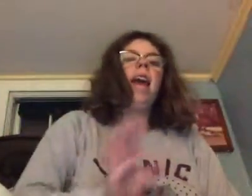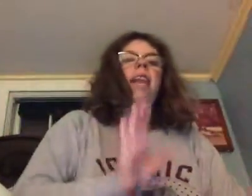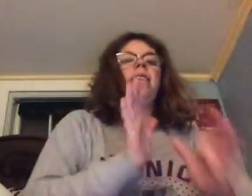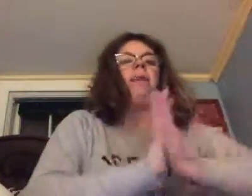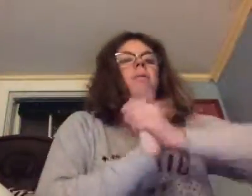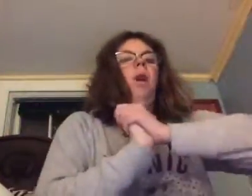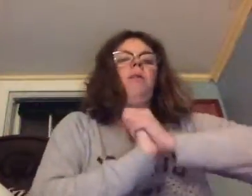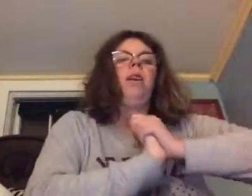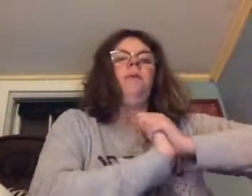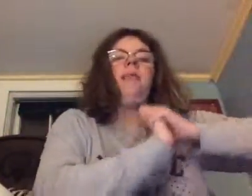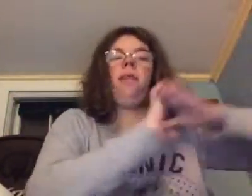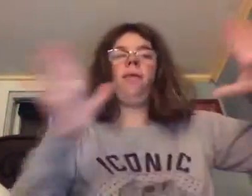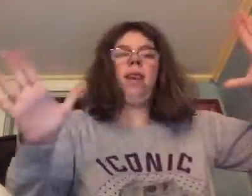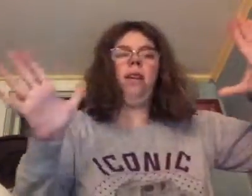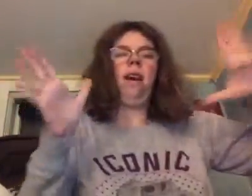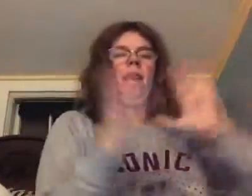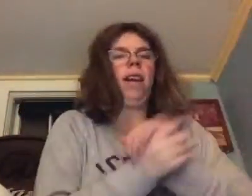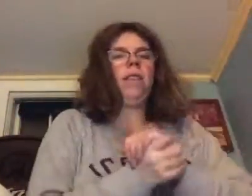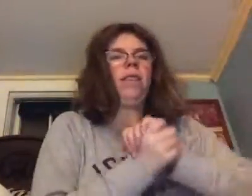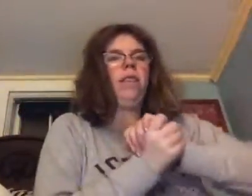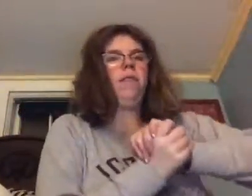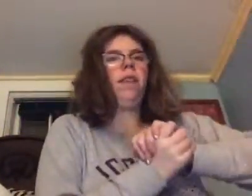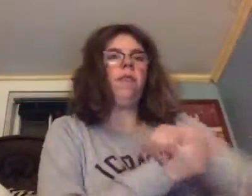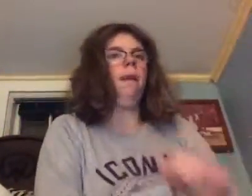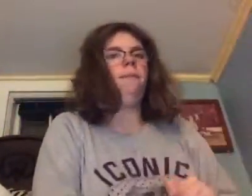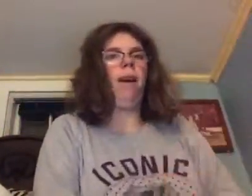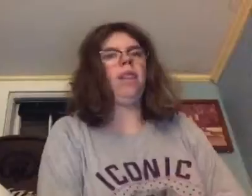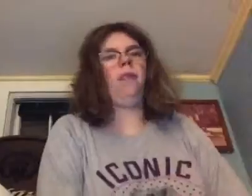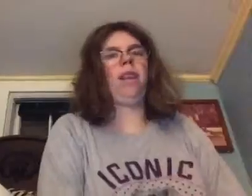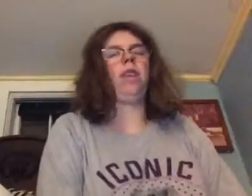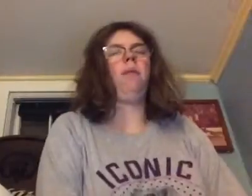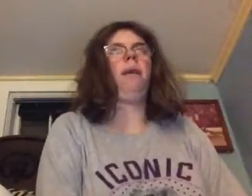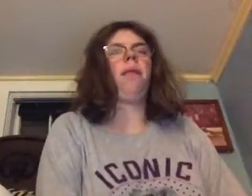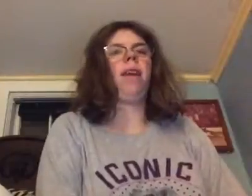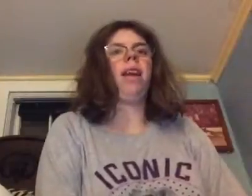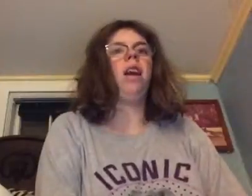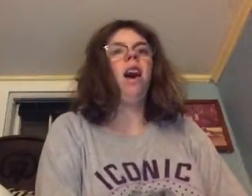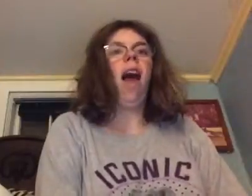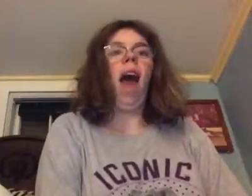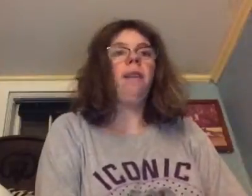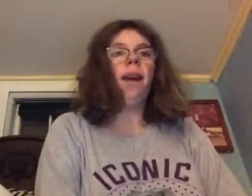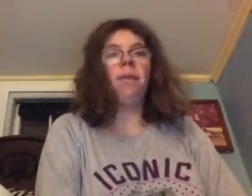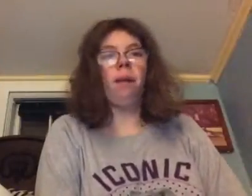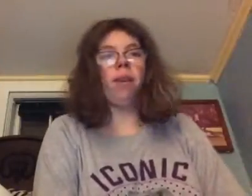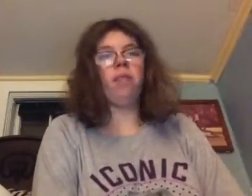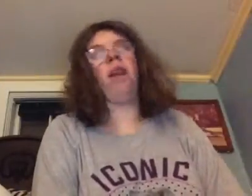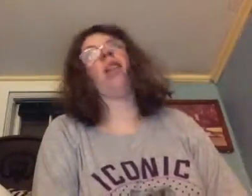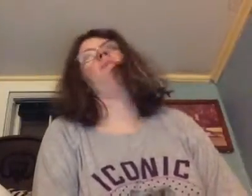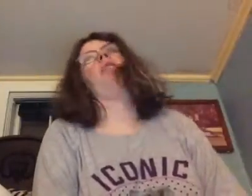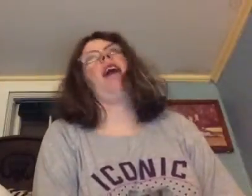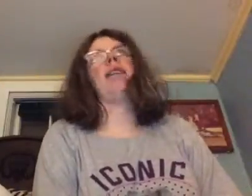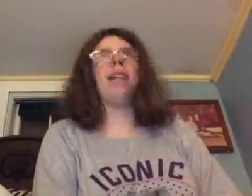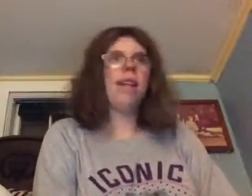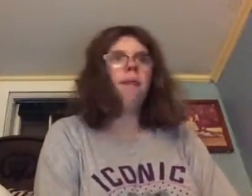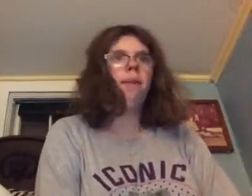Hey guys, it's Epis Aubrey here with another video. Alright, so this video is about best friends, and you're probably thinking, how do I know about best friends? But guys, I did have best